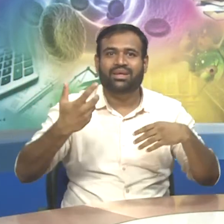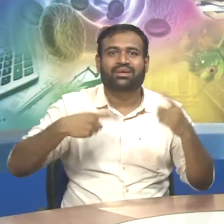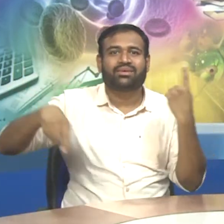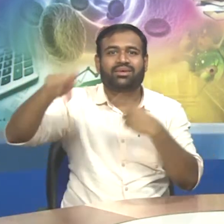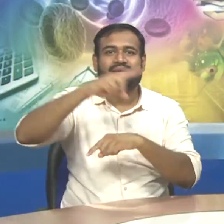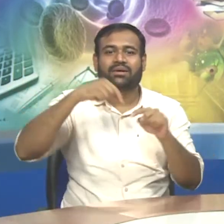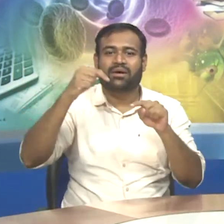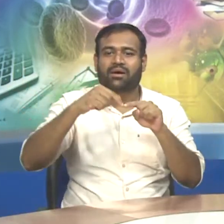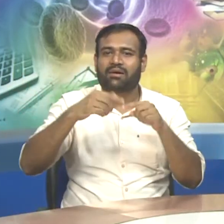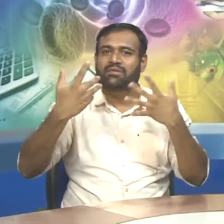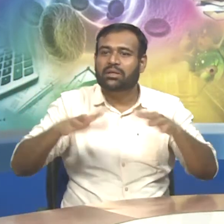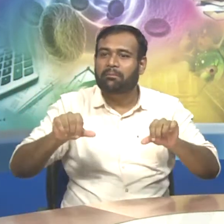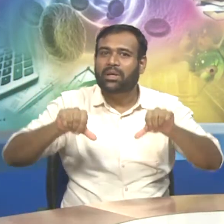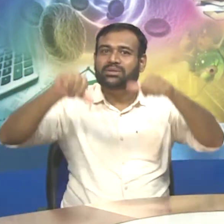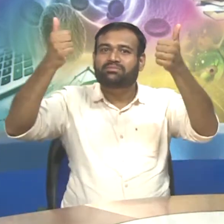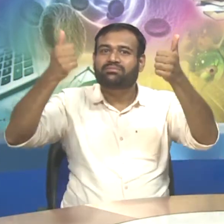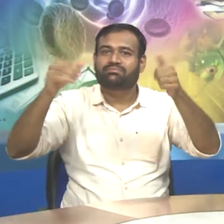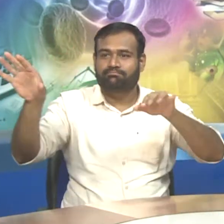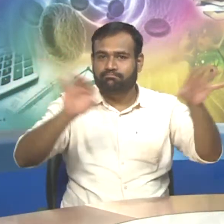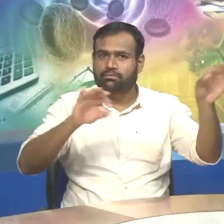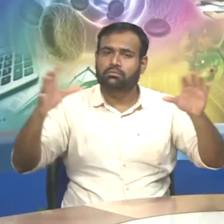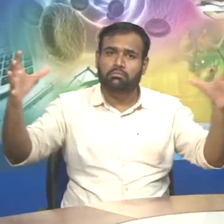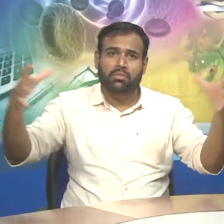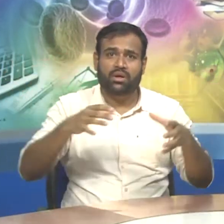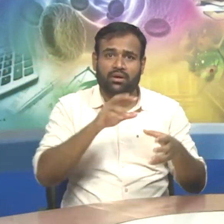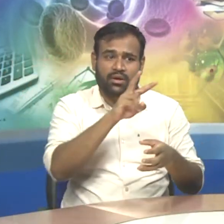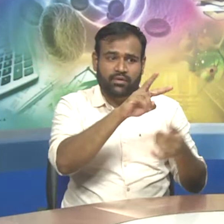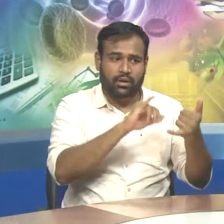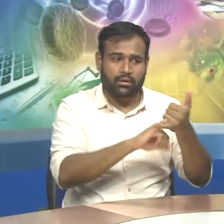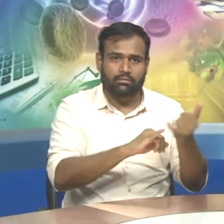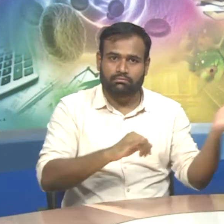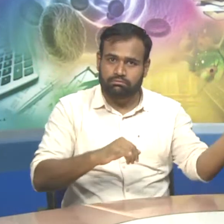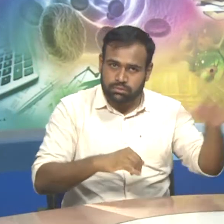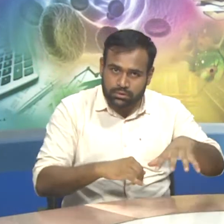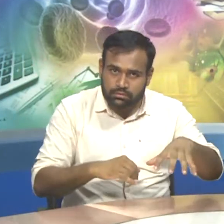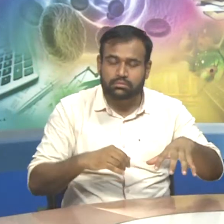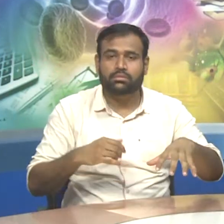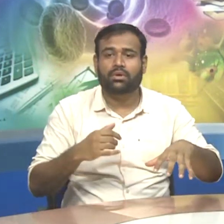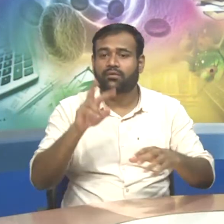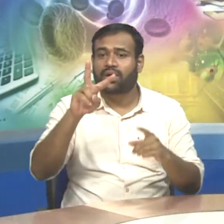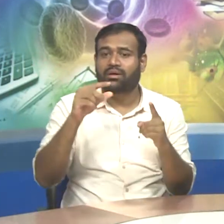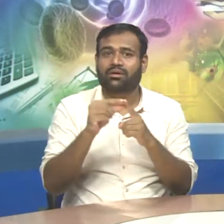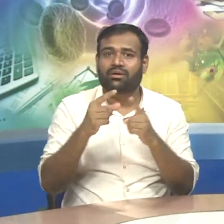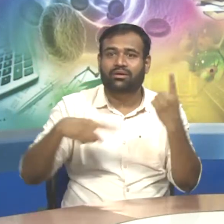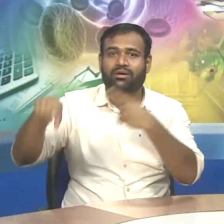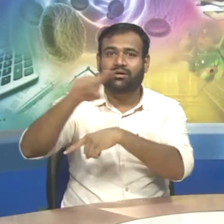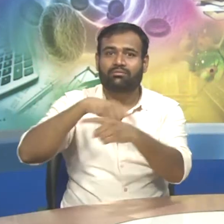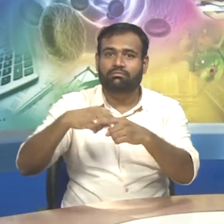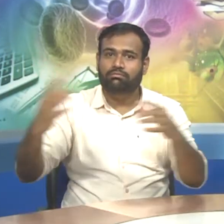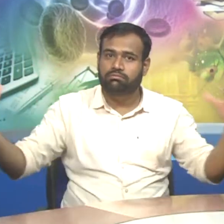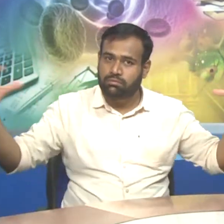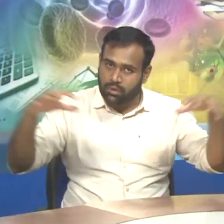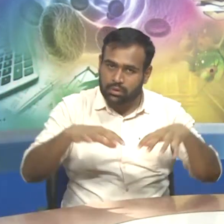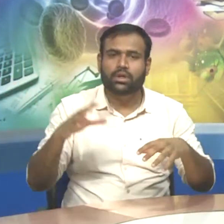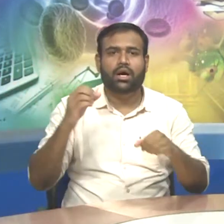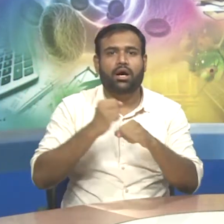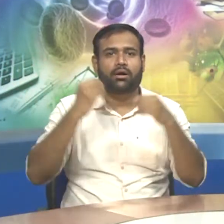governor addresses the Vidhan Sabha or both houses at the commencement of the